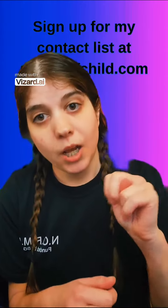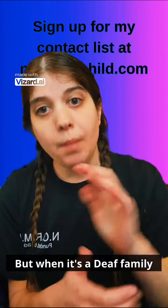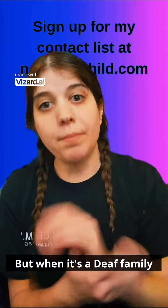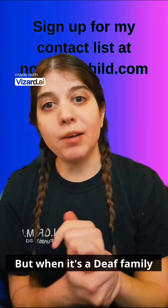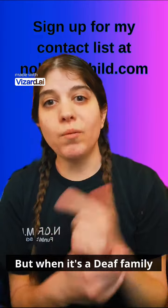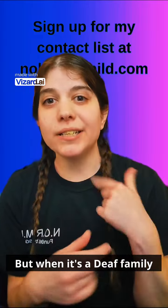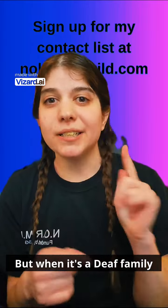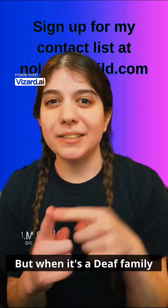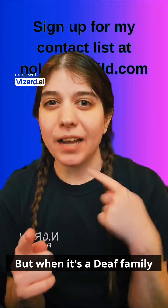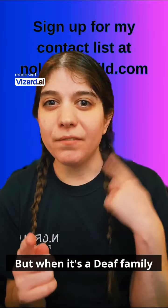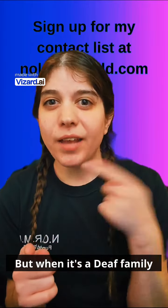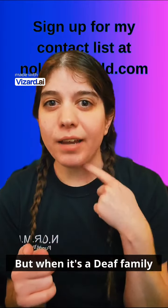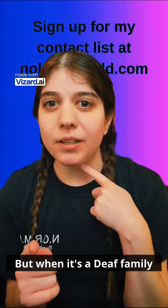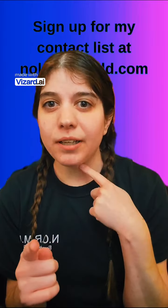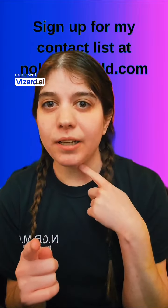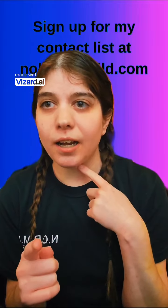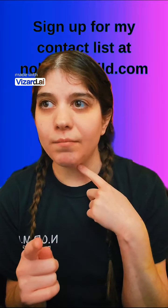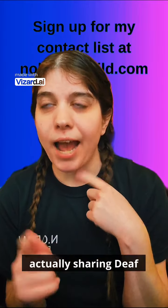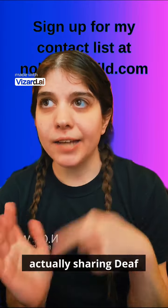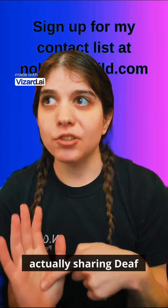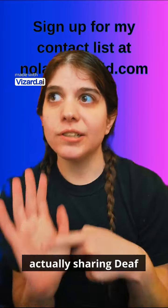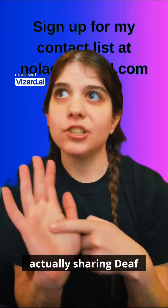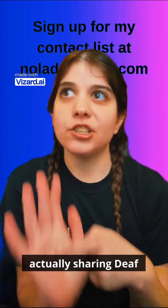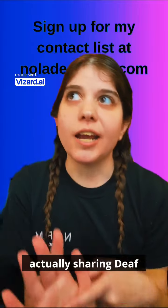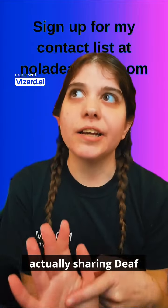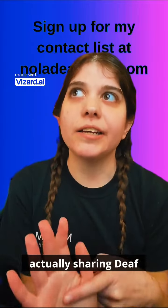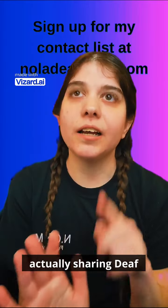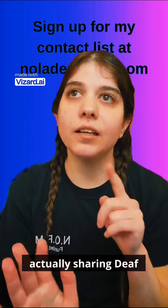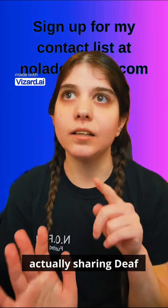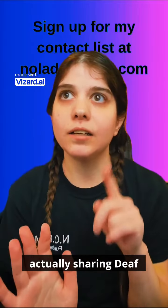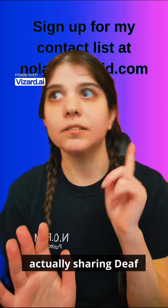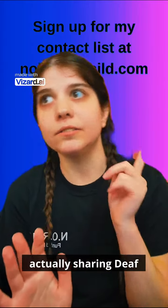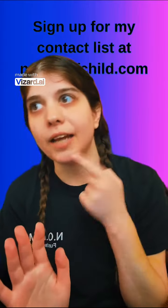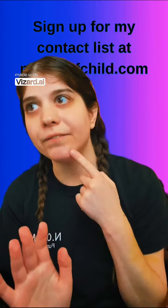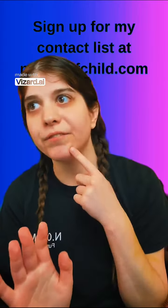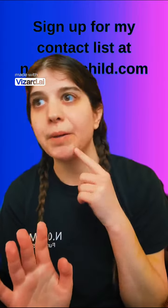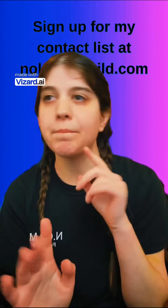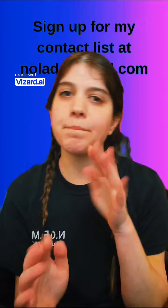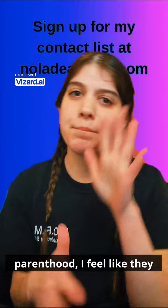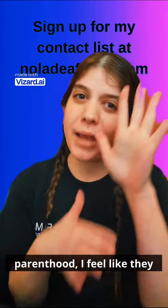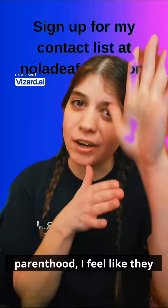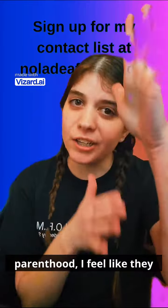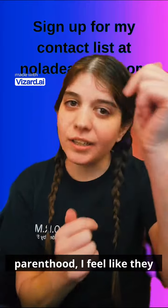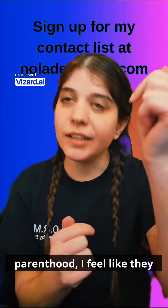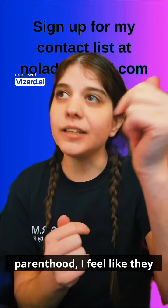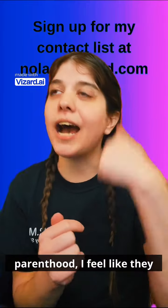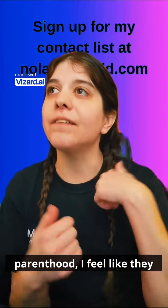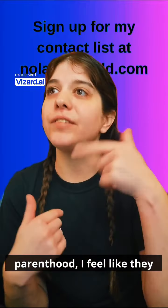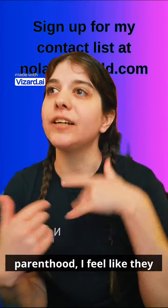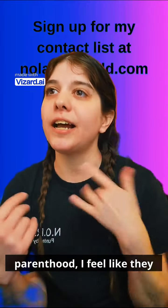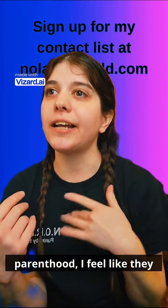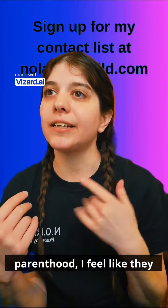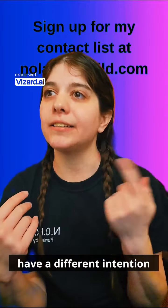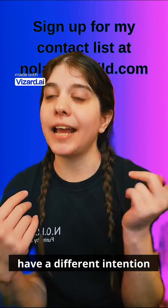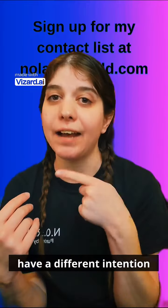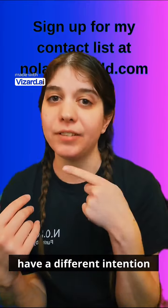But when it's a deaf family, actually sharing deaf parenthood, I feel like they have a